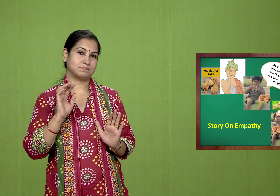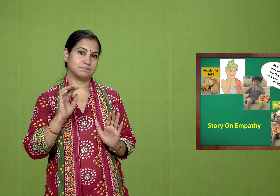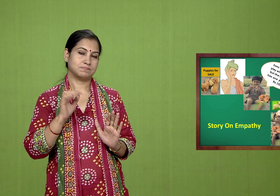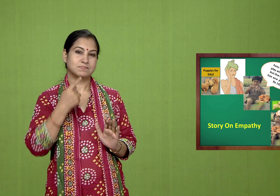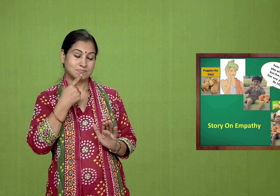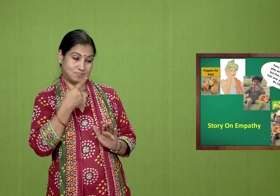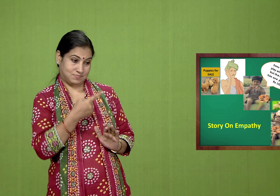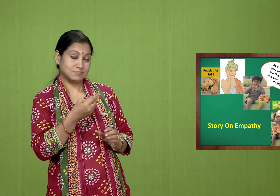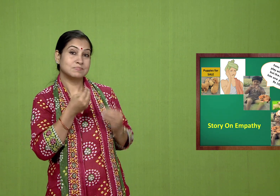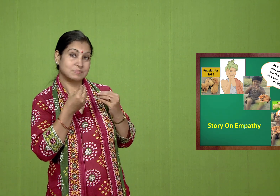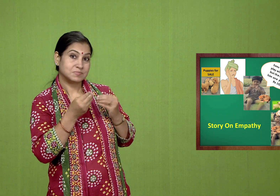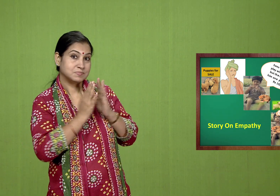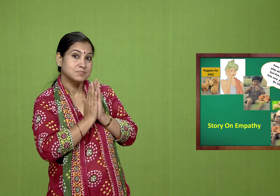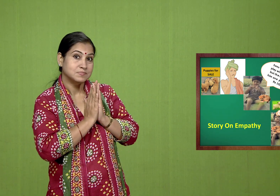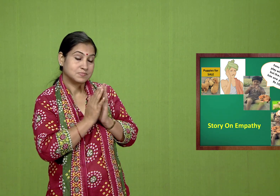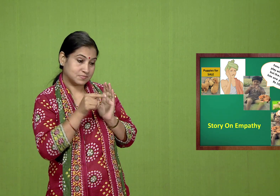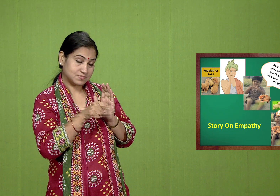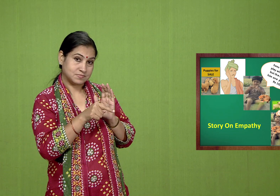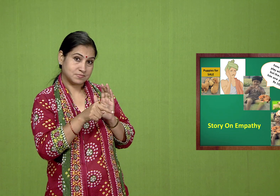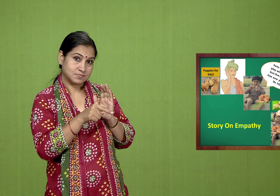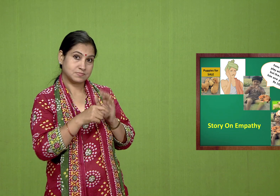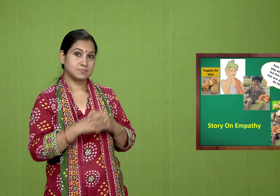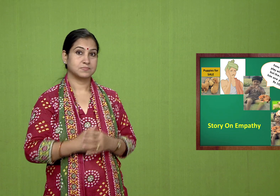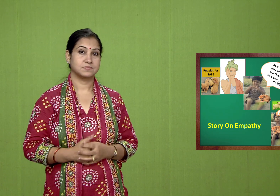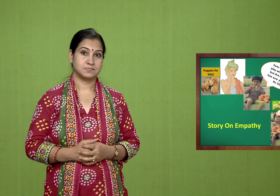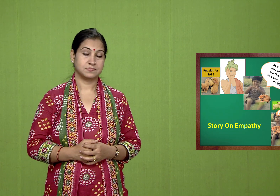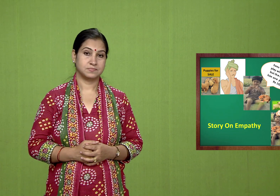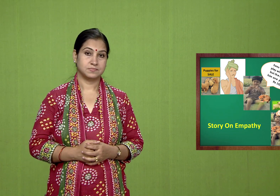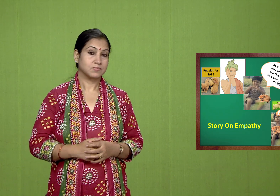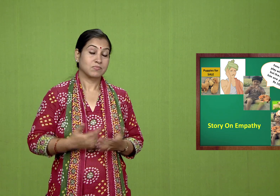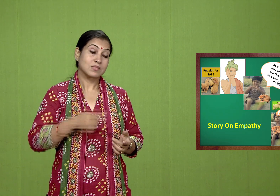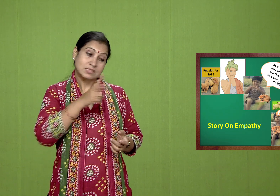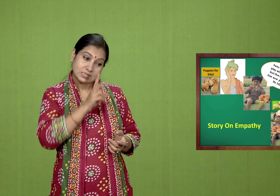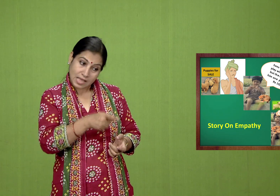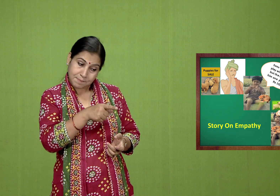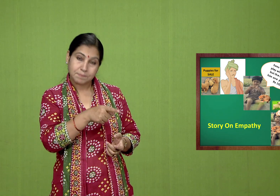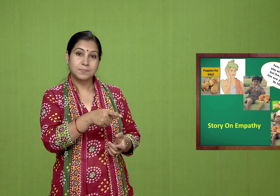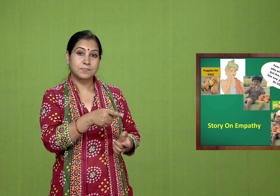and insisted on buying that particular pup only.